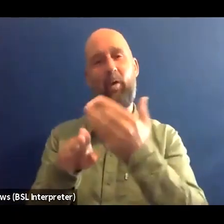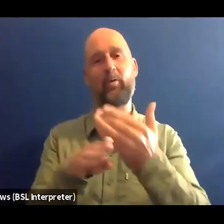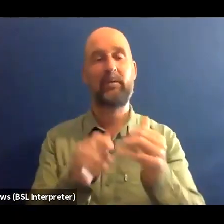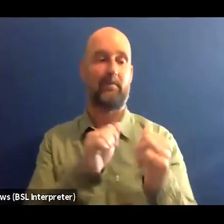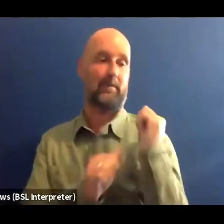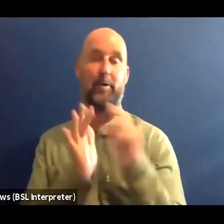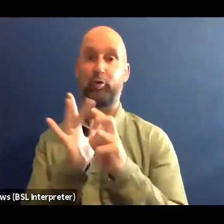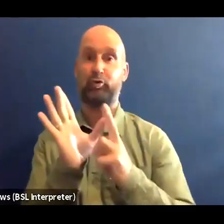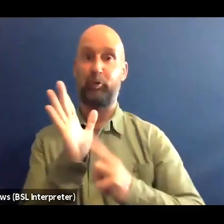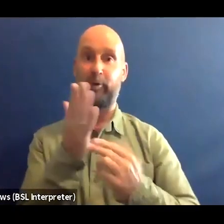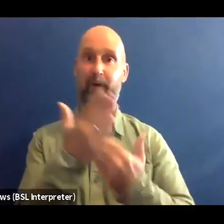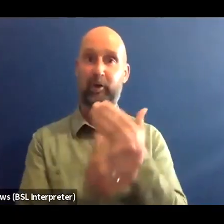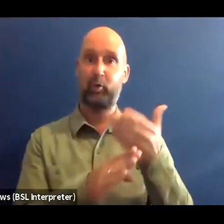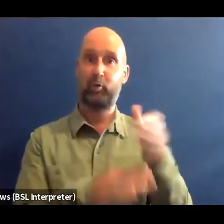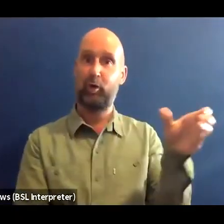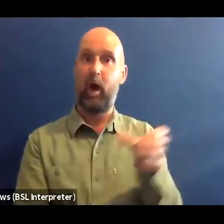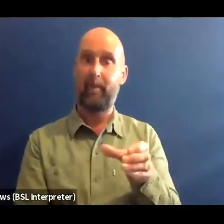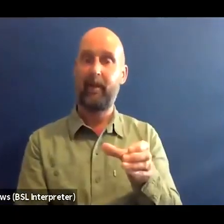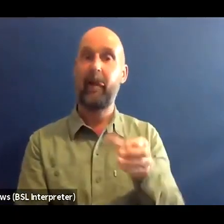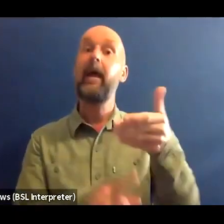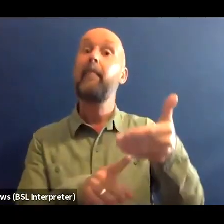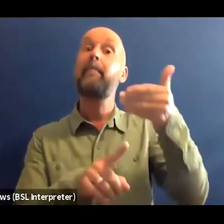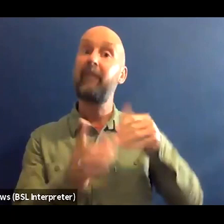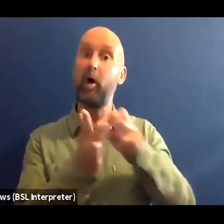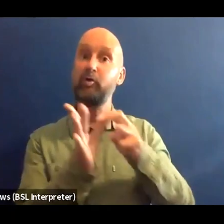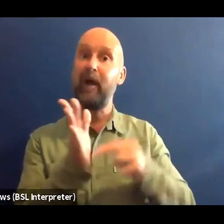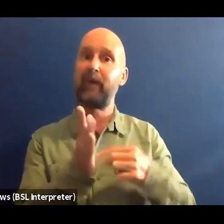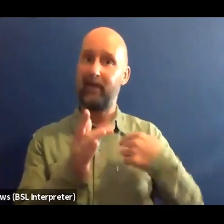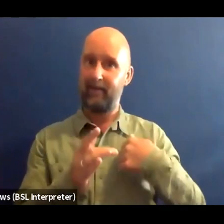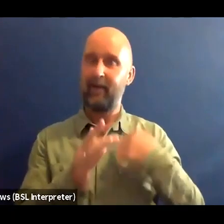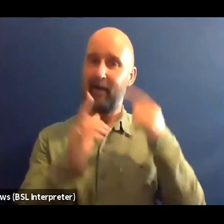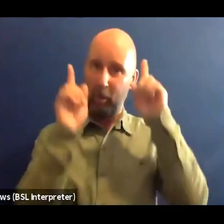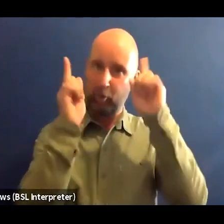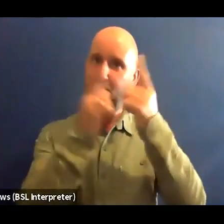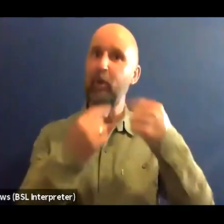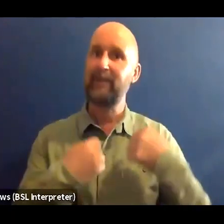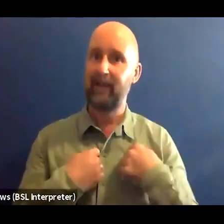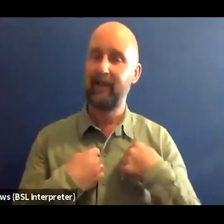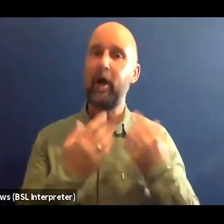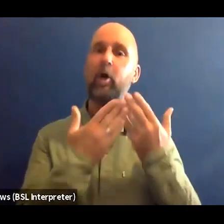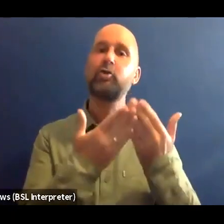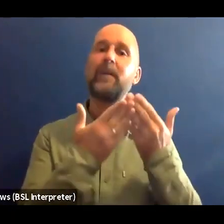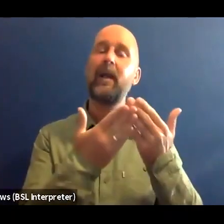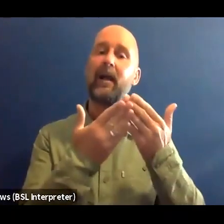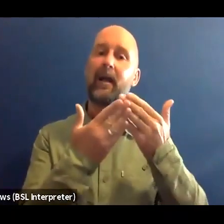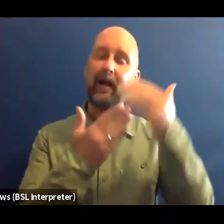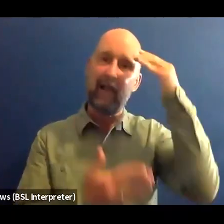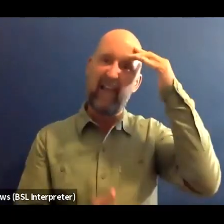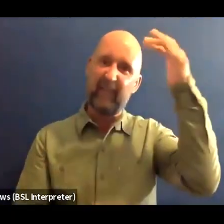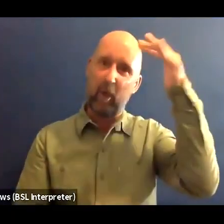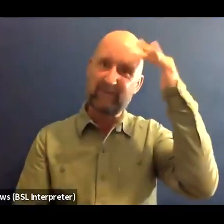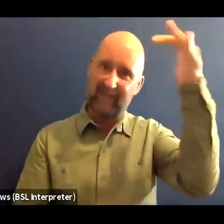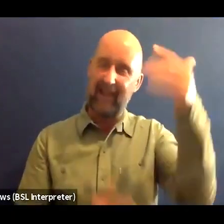January of this year. So before that, I was at university. I was studying philosophy, religion and